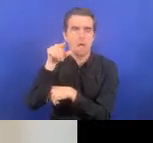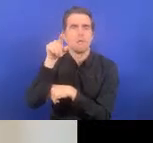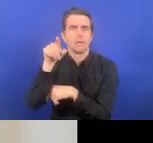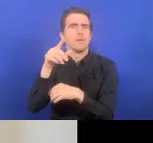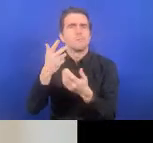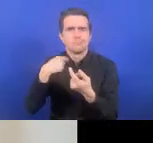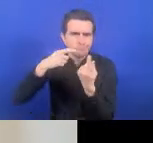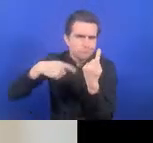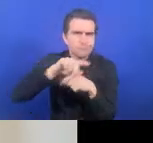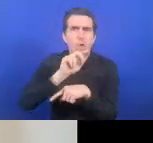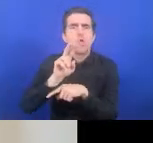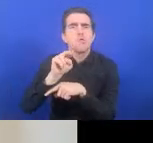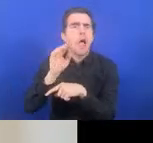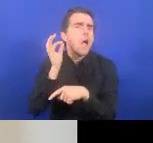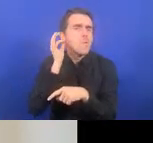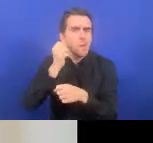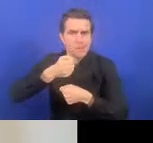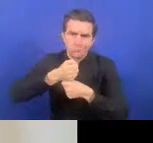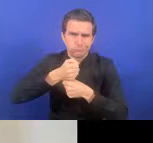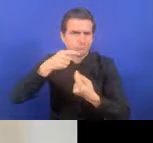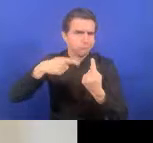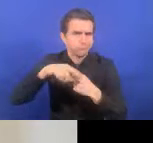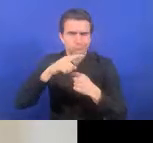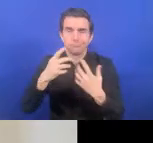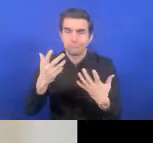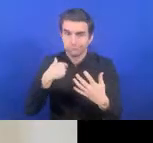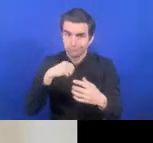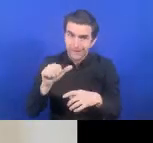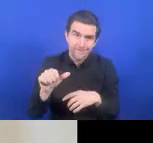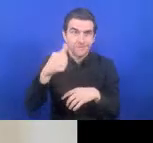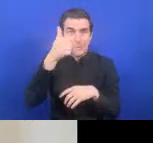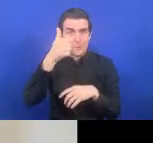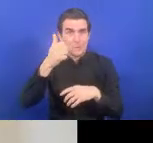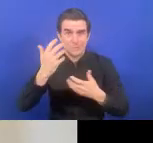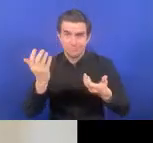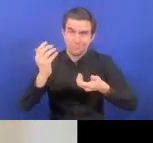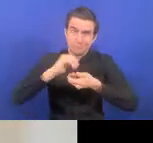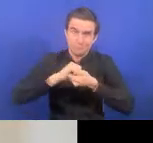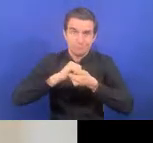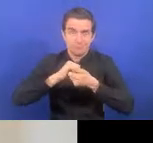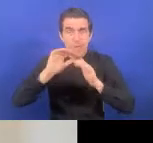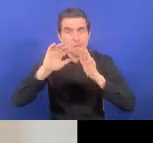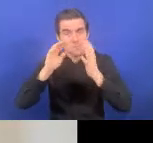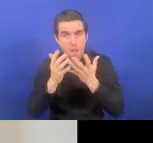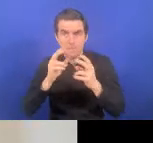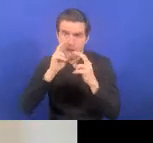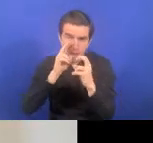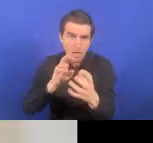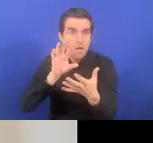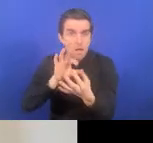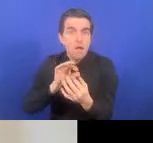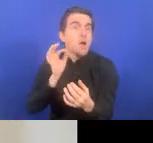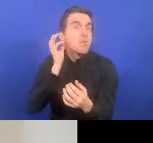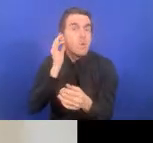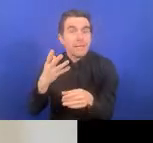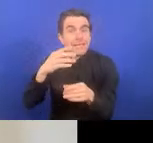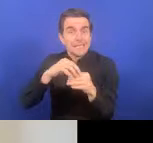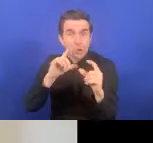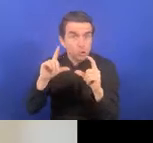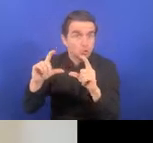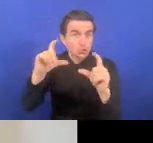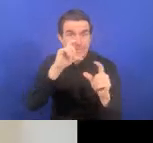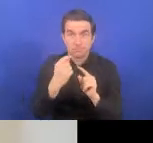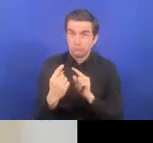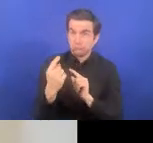that was published in 2010, our two organizations have worked ever closer year on year to